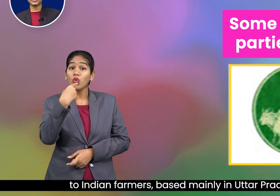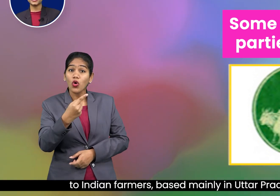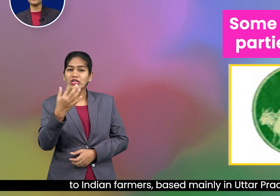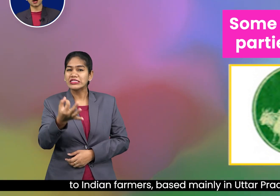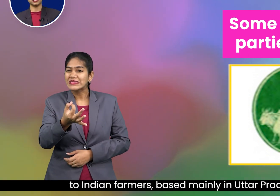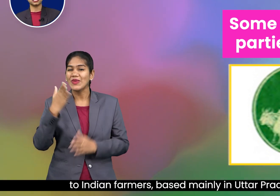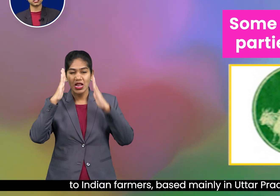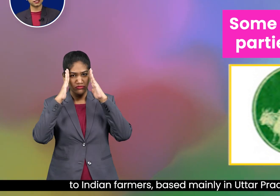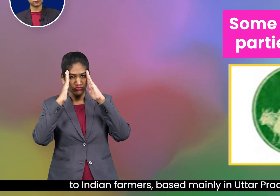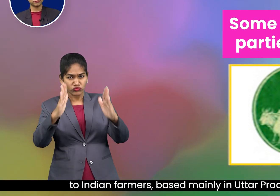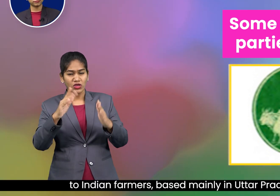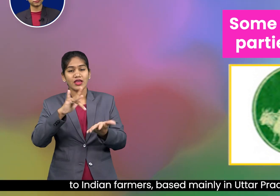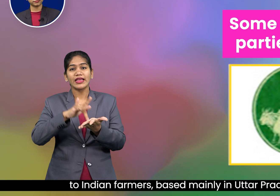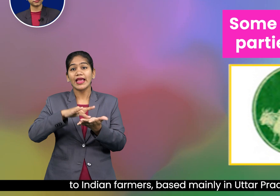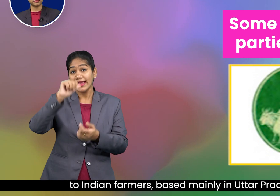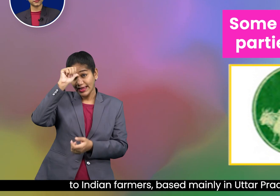to Indian farmers,